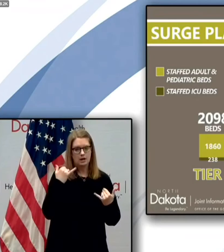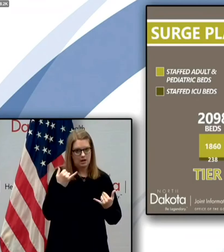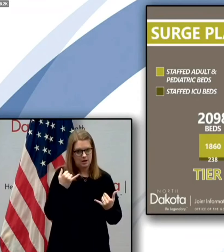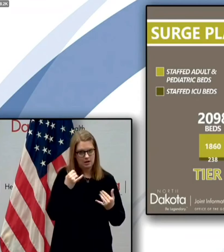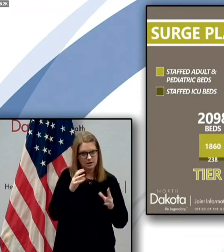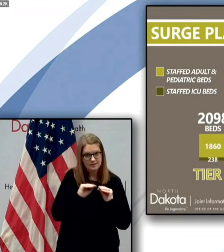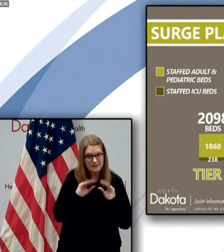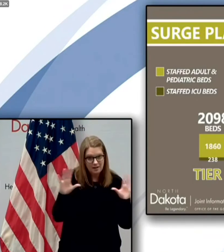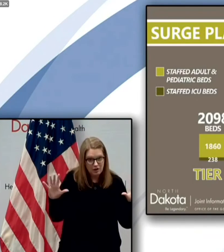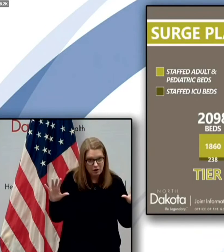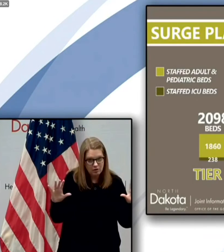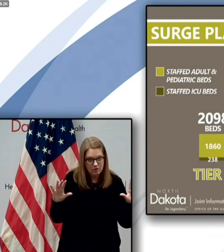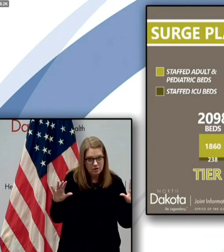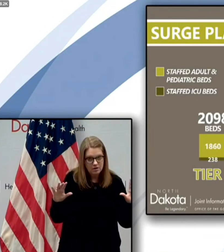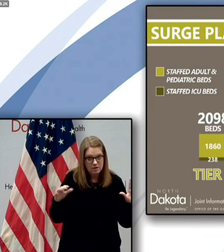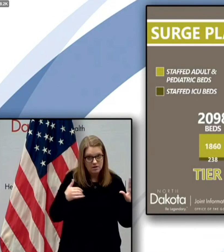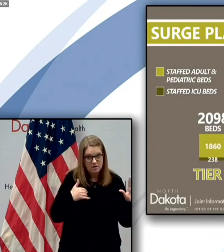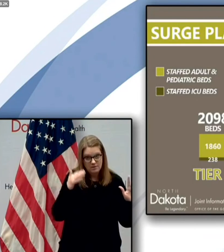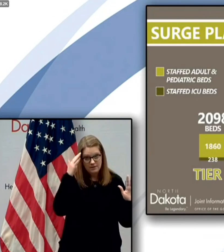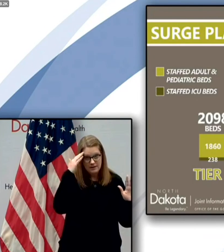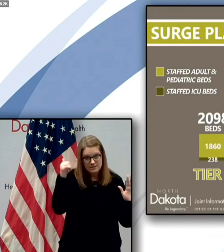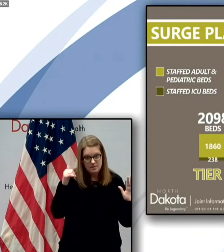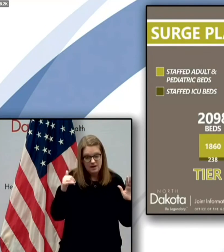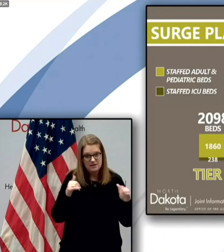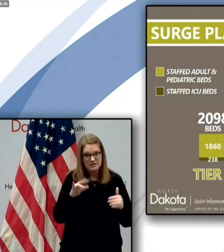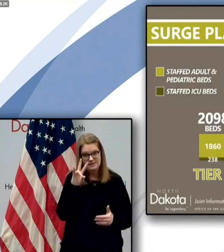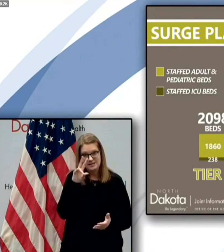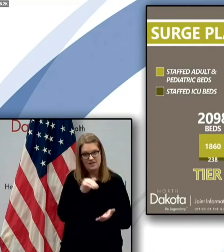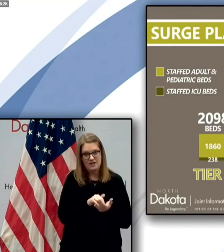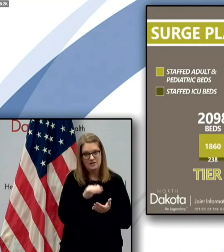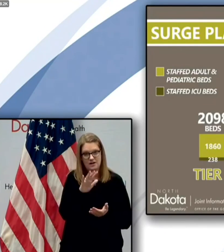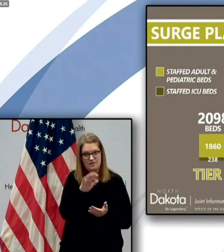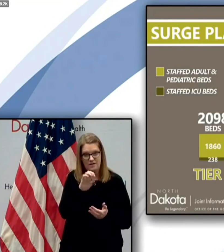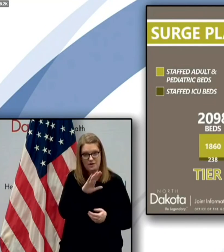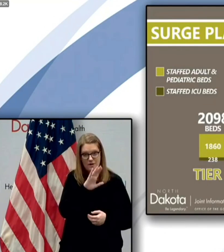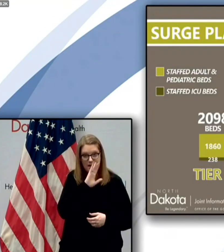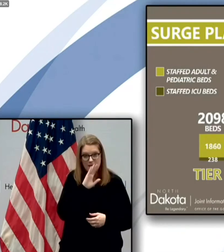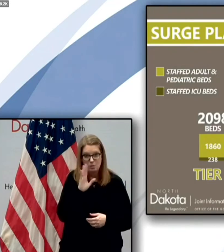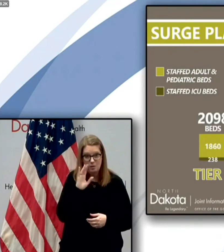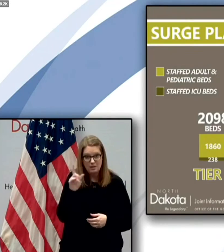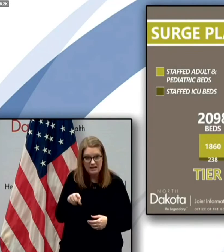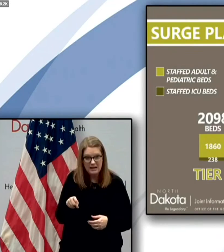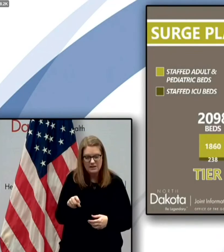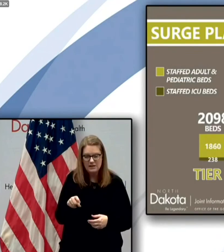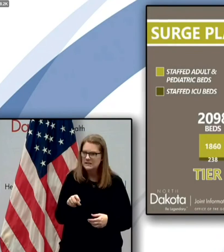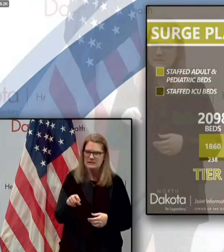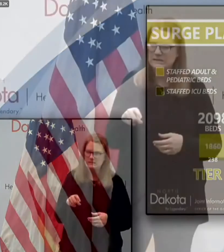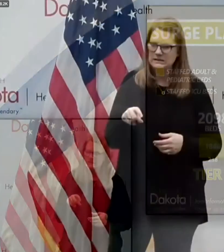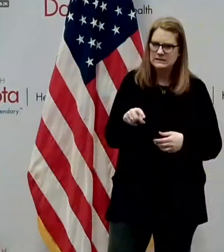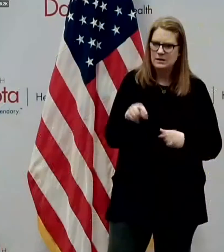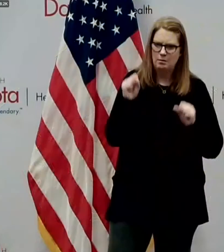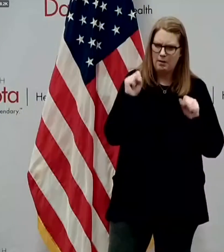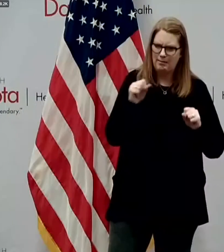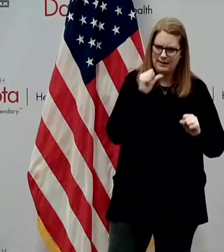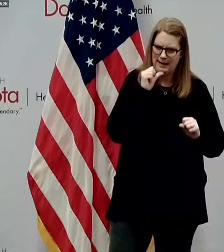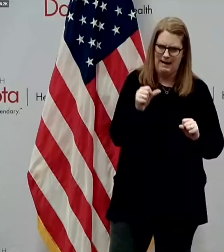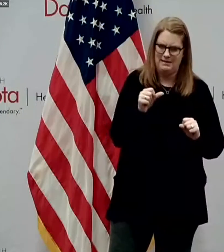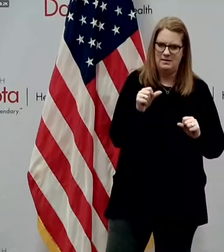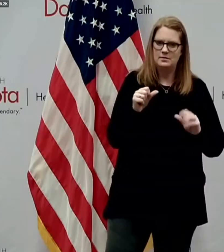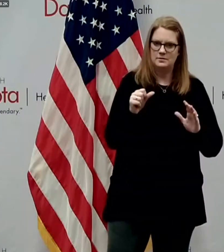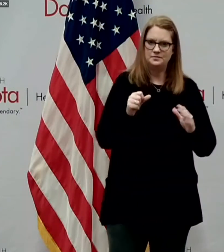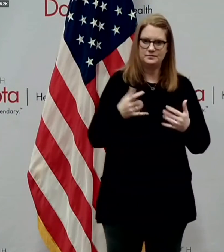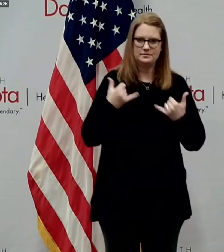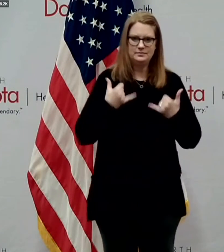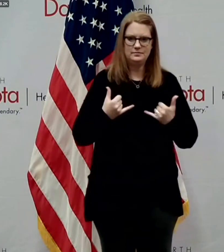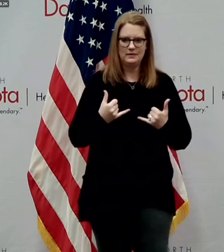do not expect that we are going to need 7,500 beds for COVID patients. As the governor said earlier, today we